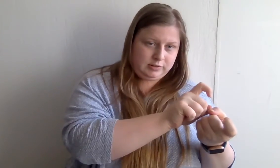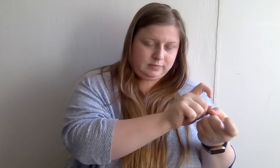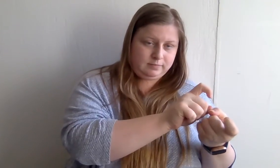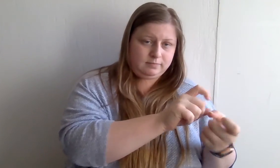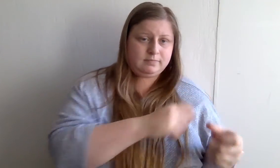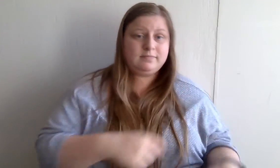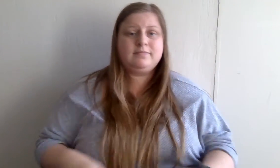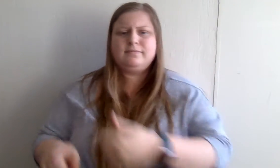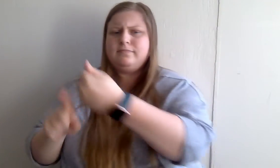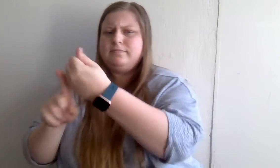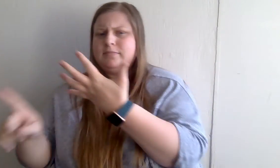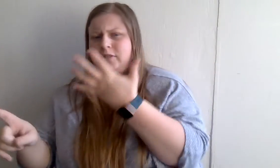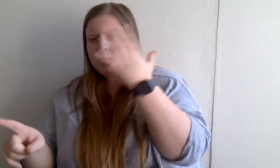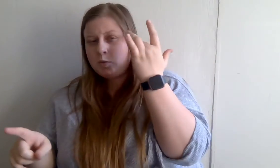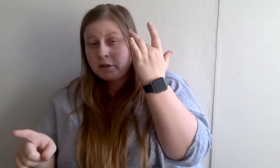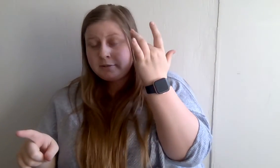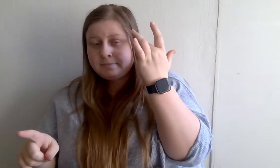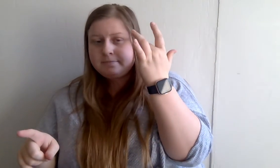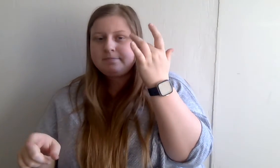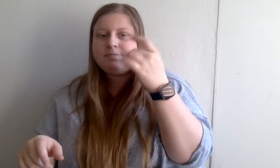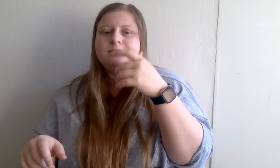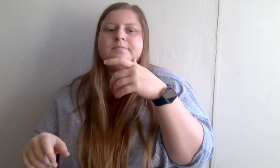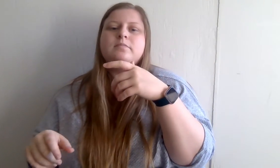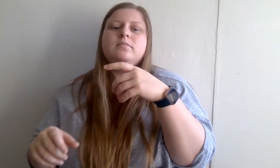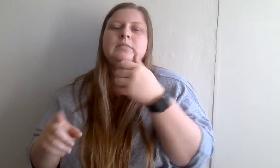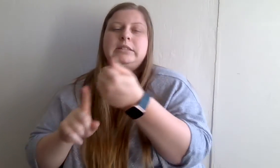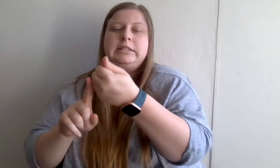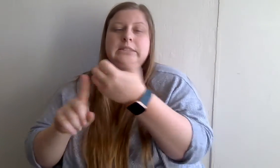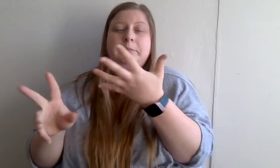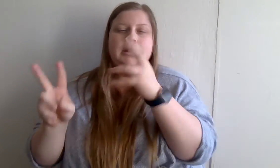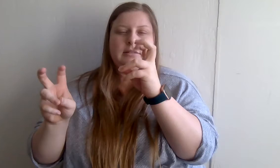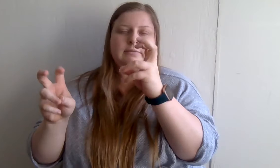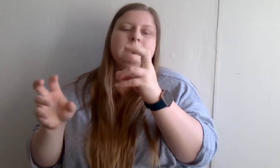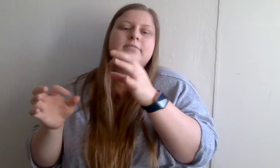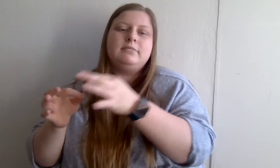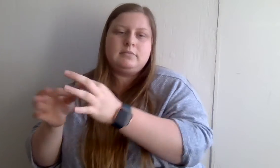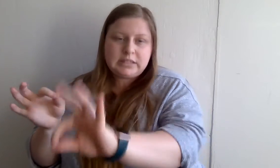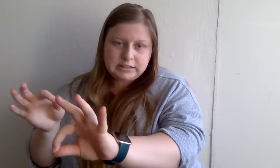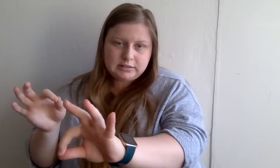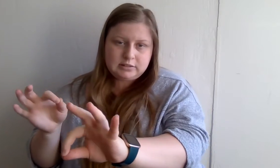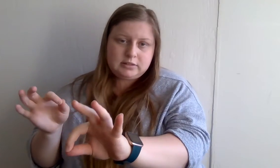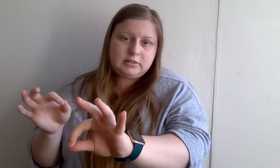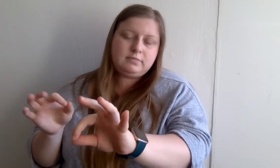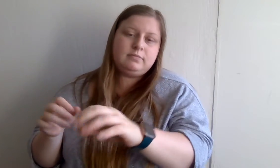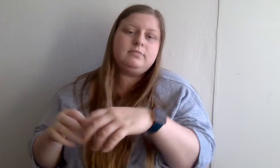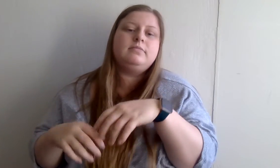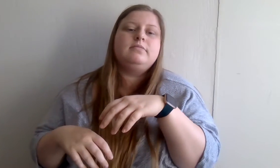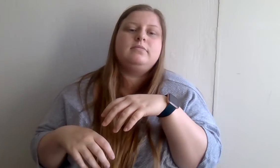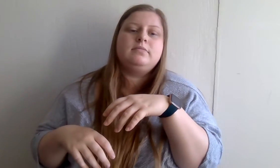but the sentence structure changes. I chose this sign for expansion